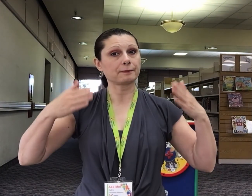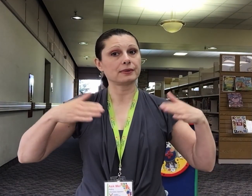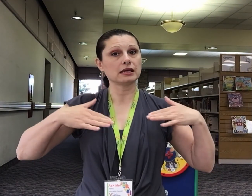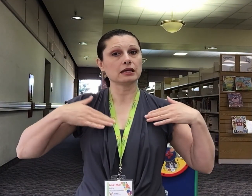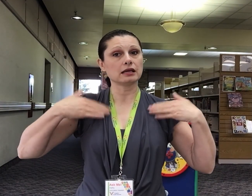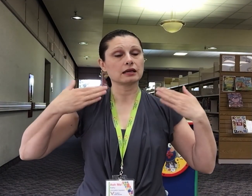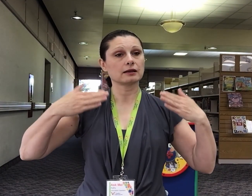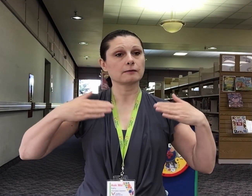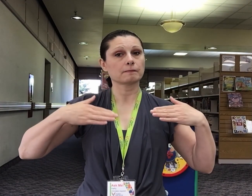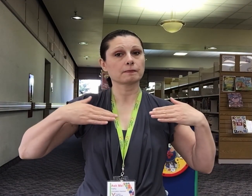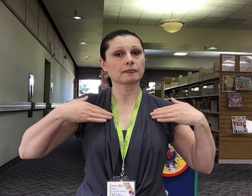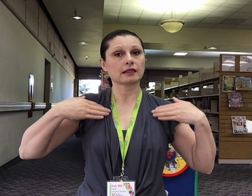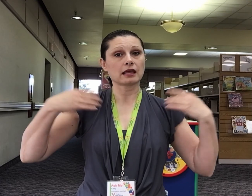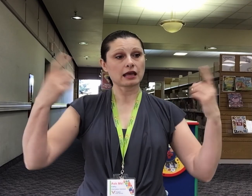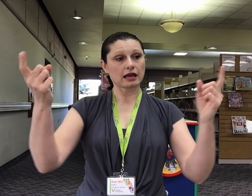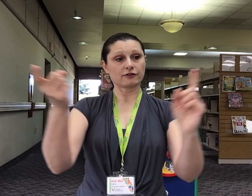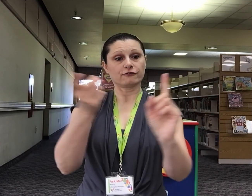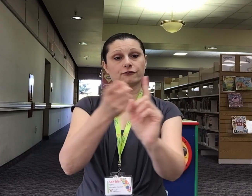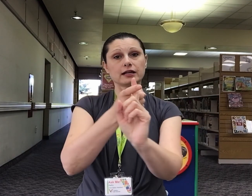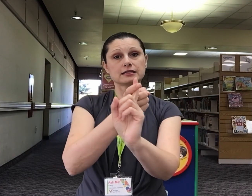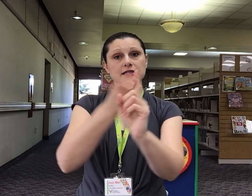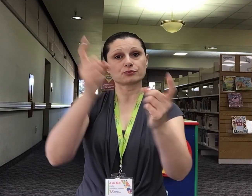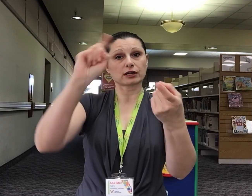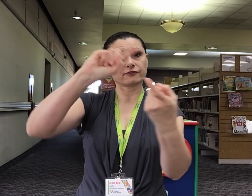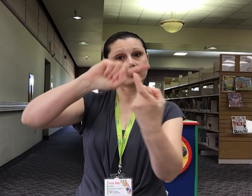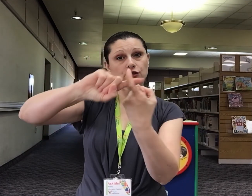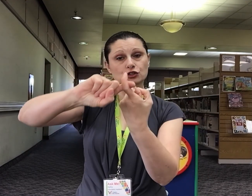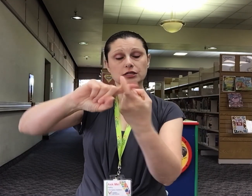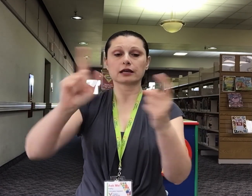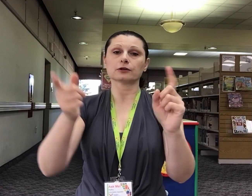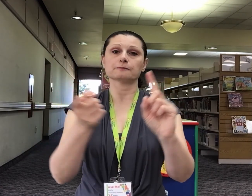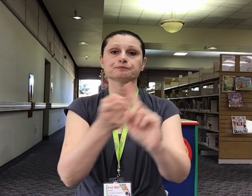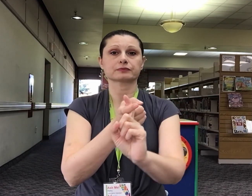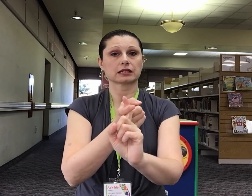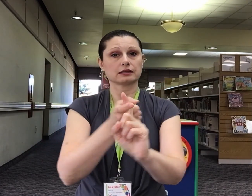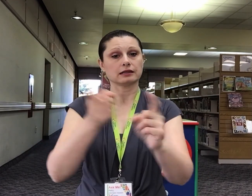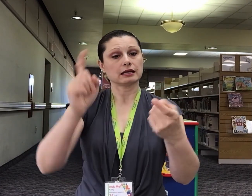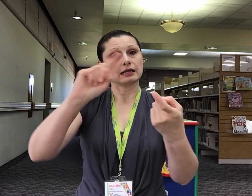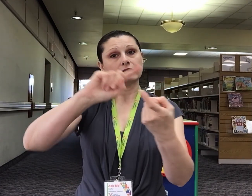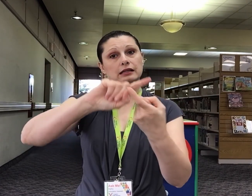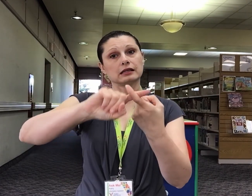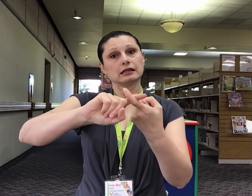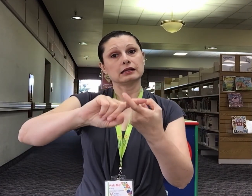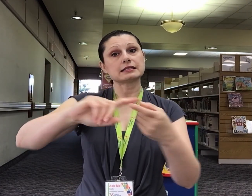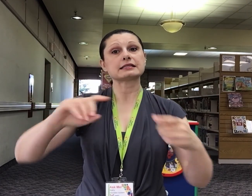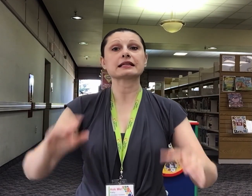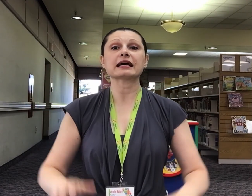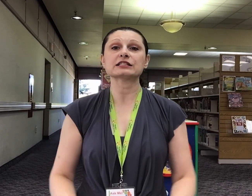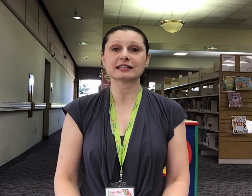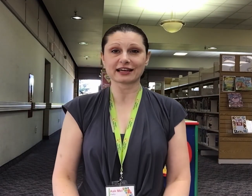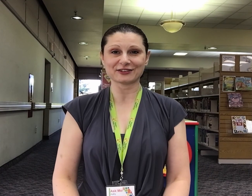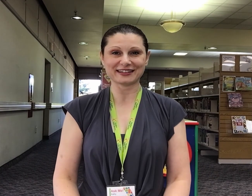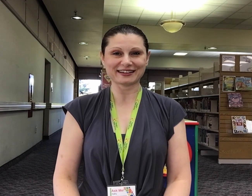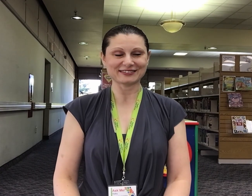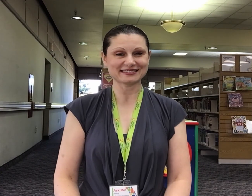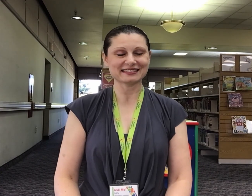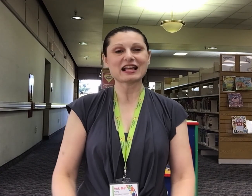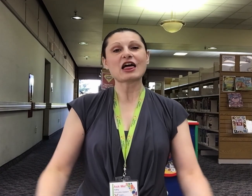happy, and friends. Let's bring our fingers together. Let's sing that together now.